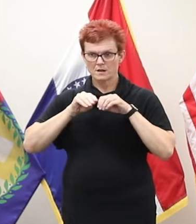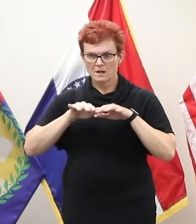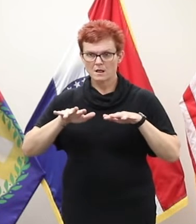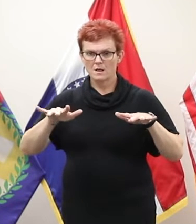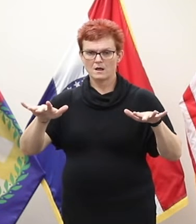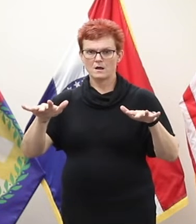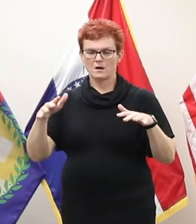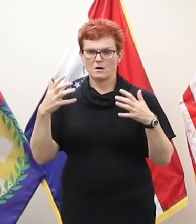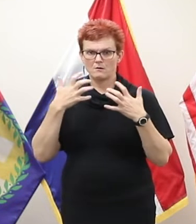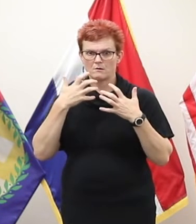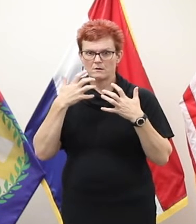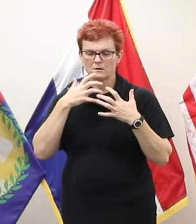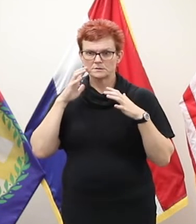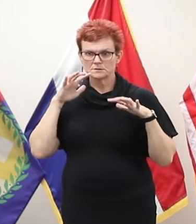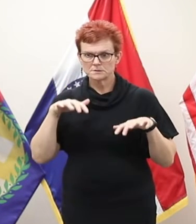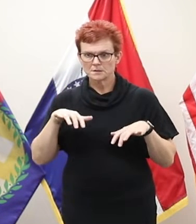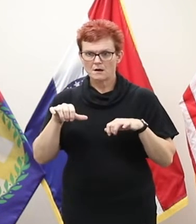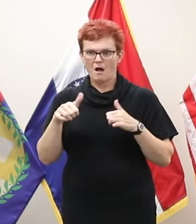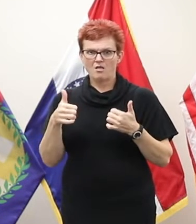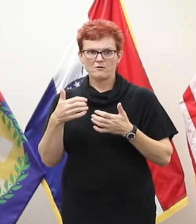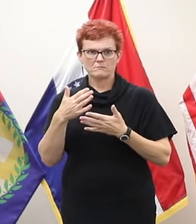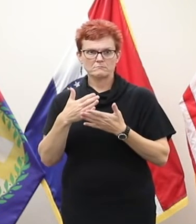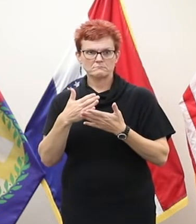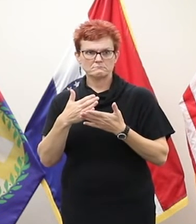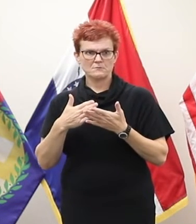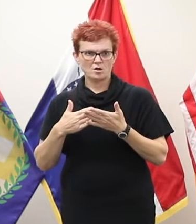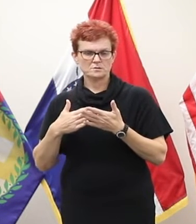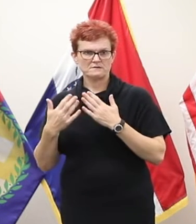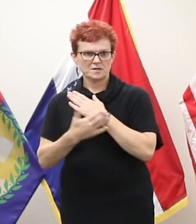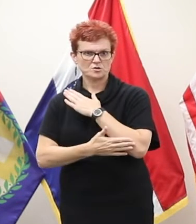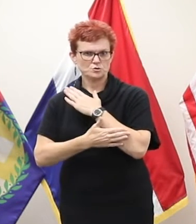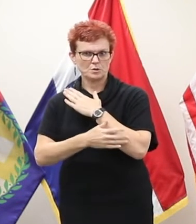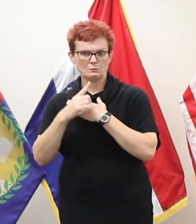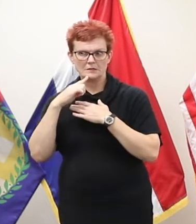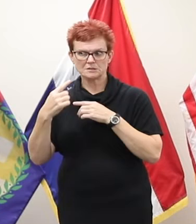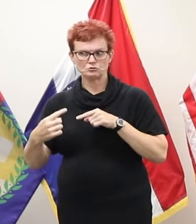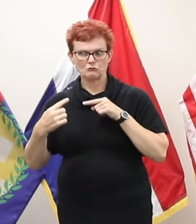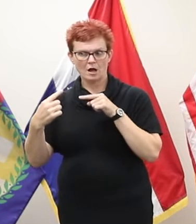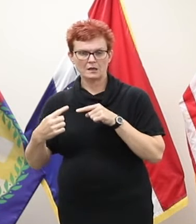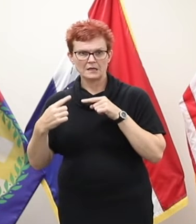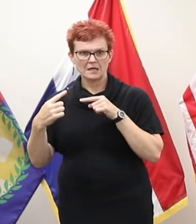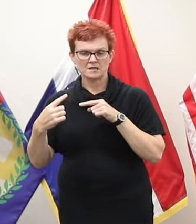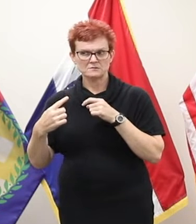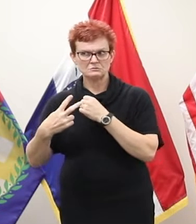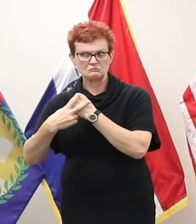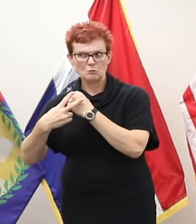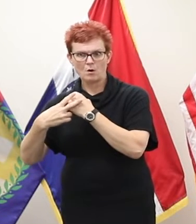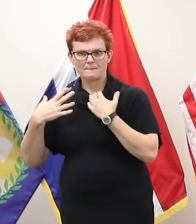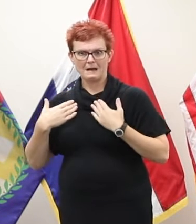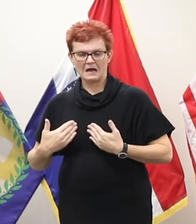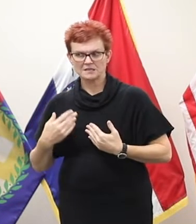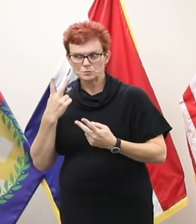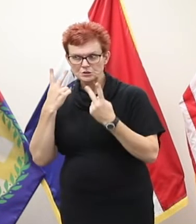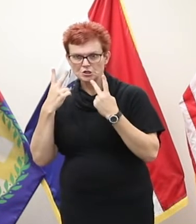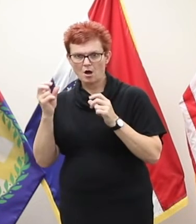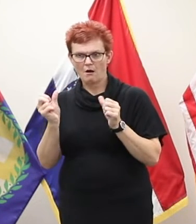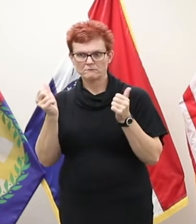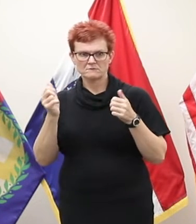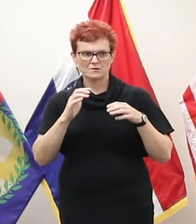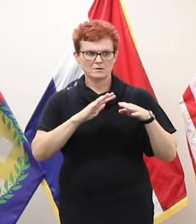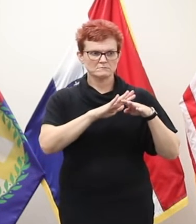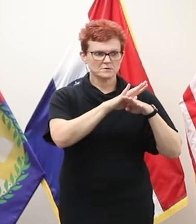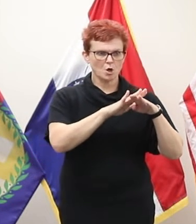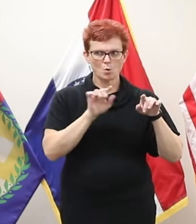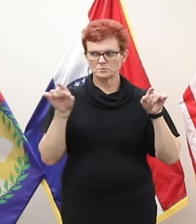coasts, and some of the other parts of the country were struggling to store the bodies. We saw them in other parts of the